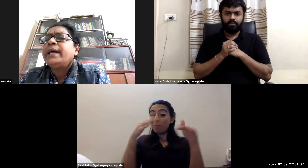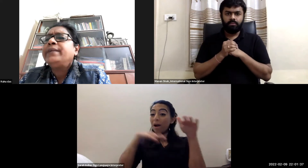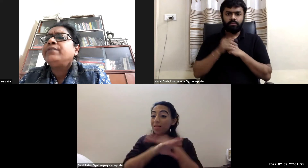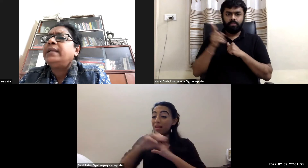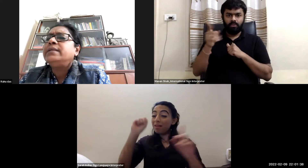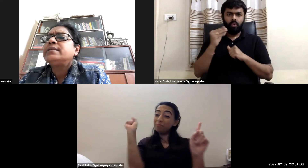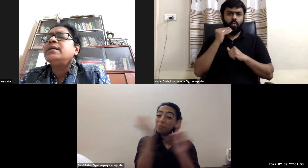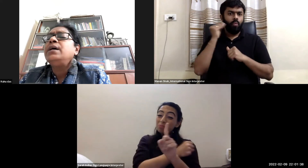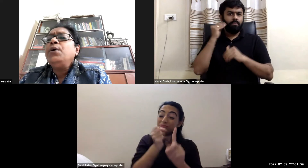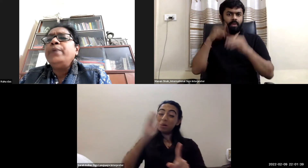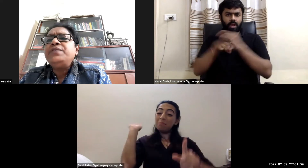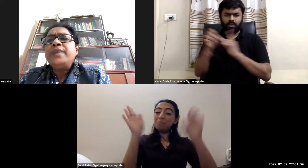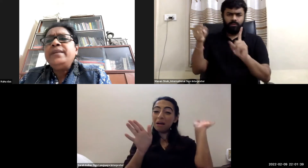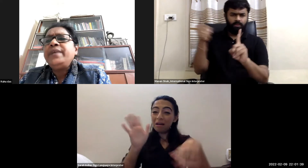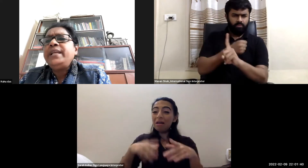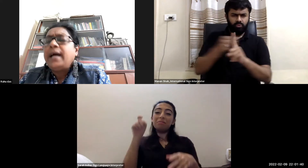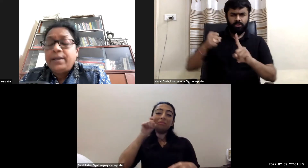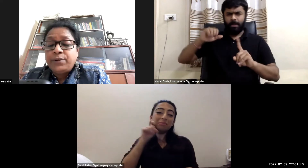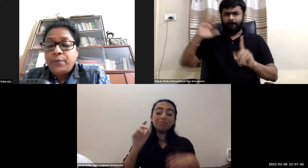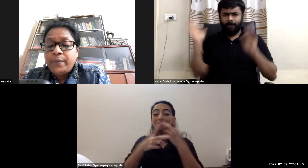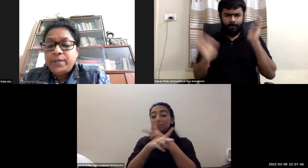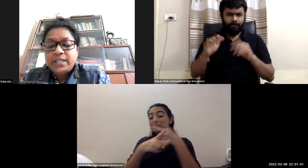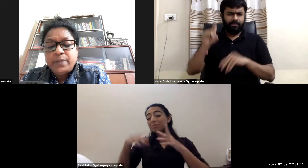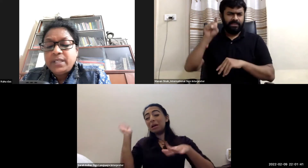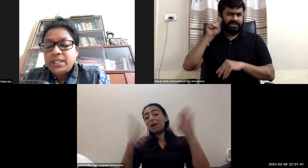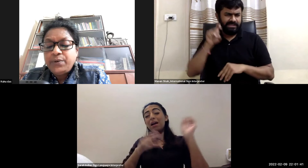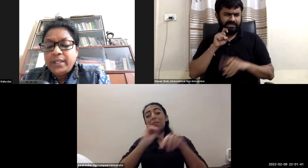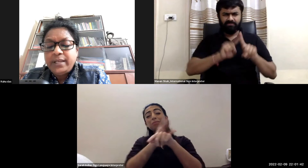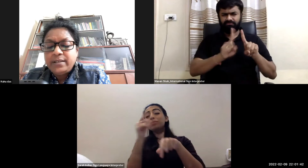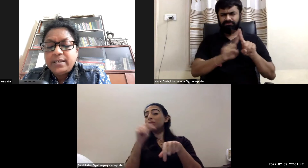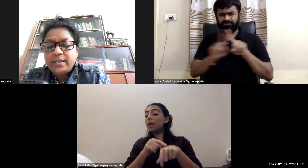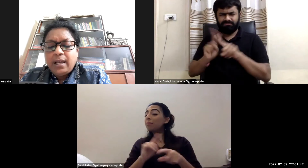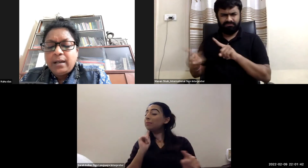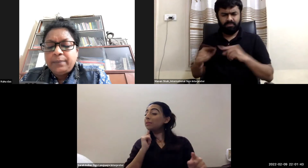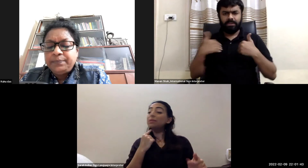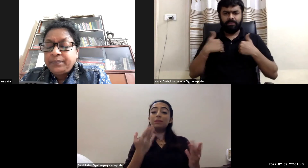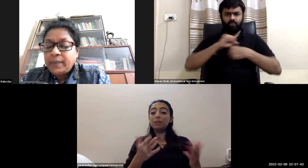kind of all kind of violences went really, really high on women with disabilities during the